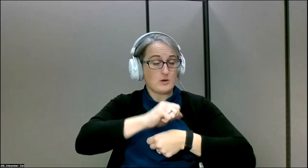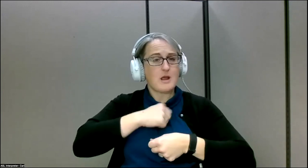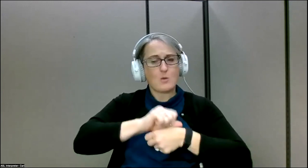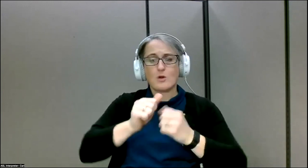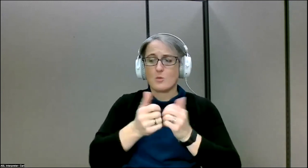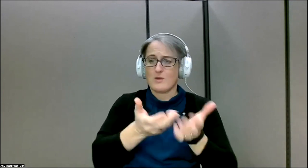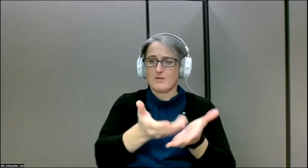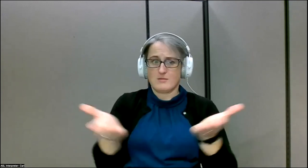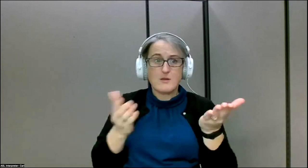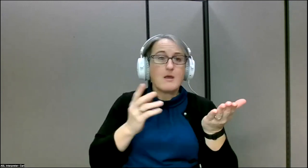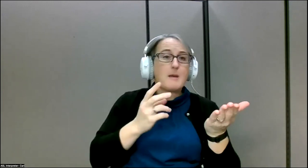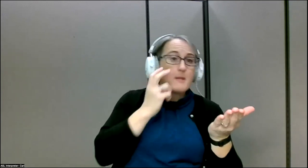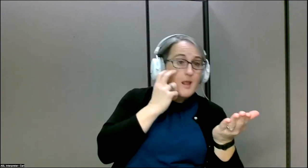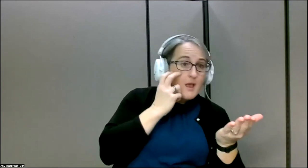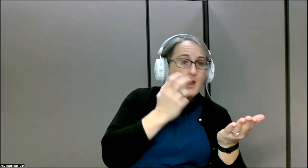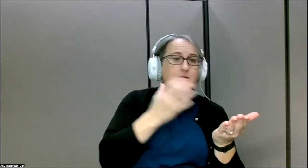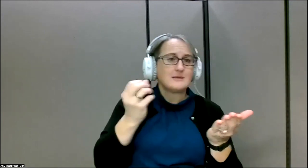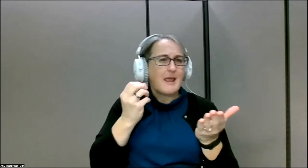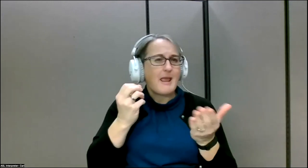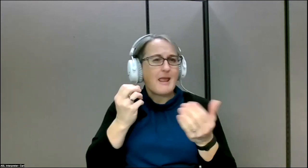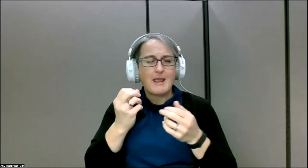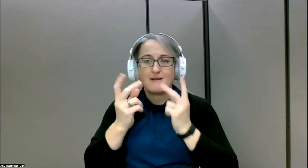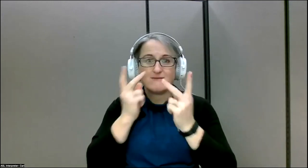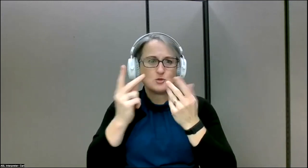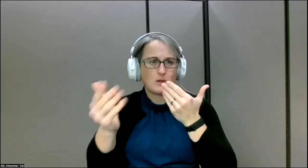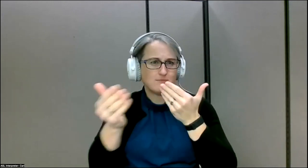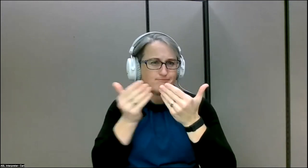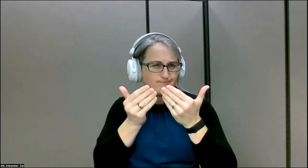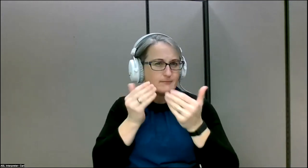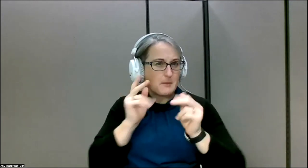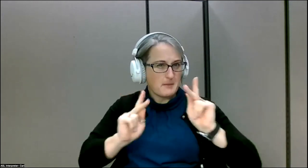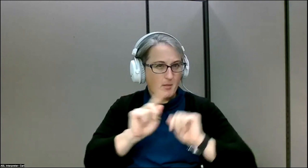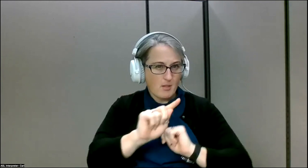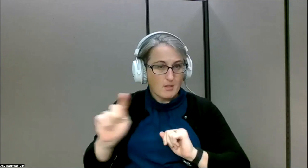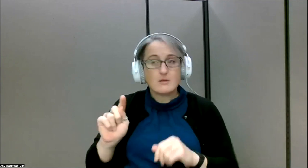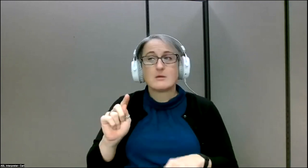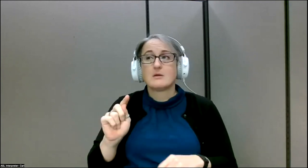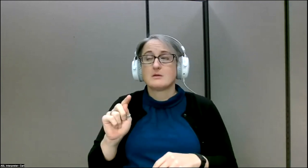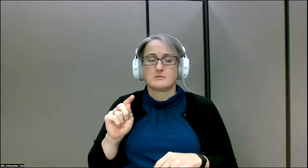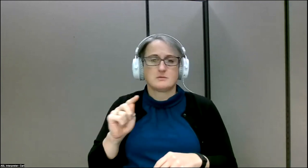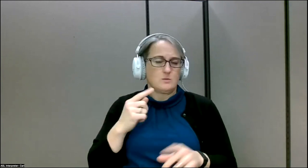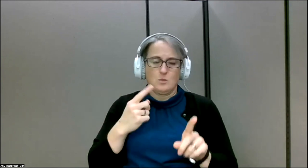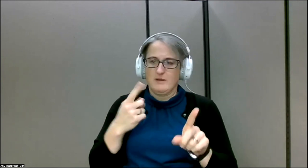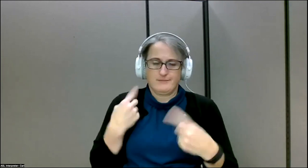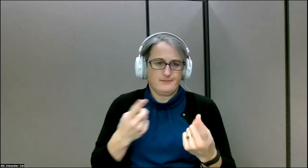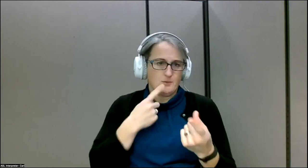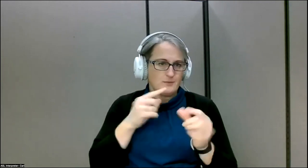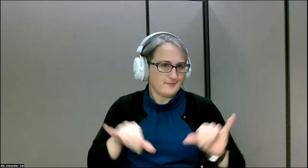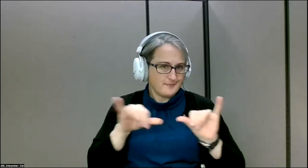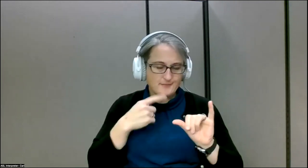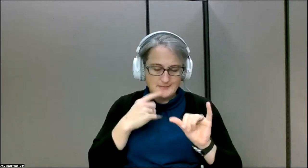impaired. As we've mentioned, there's new technology coming out every single year,